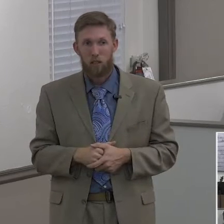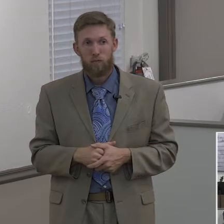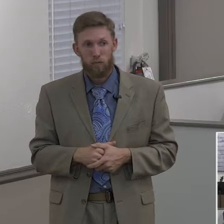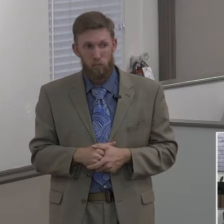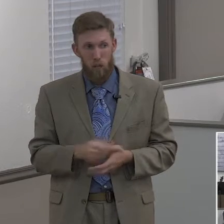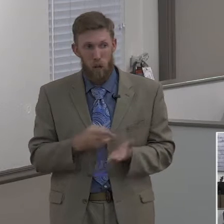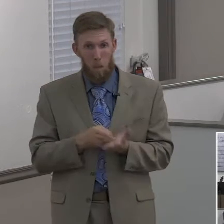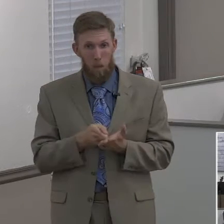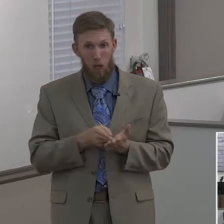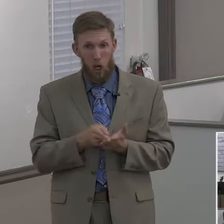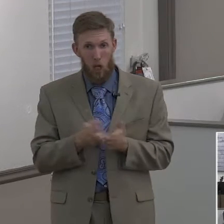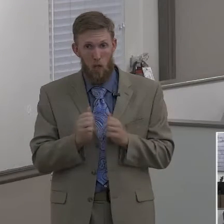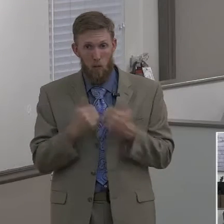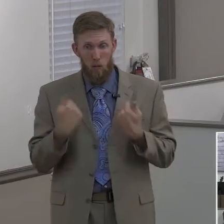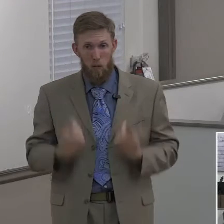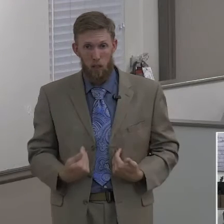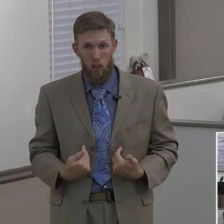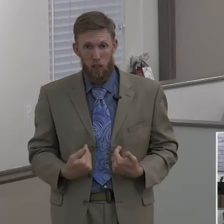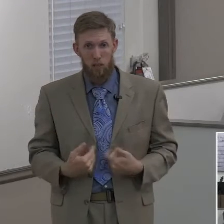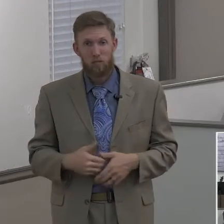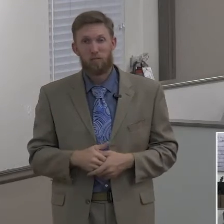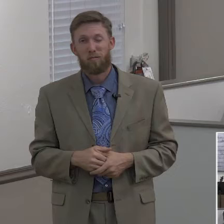Now, I'll be honest.